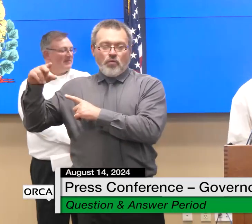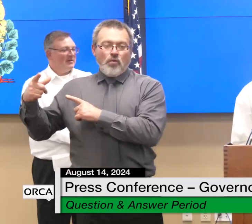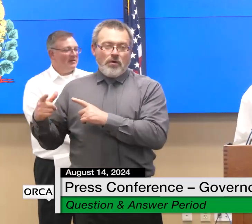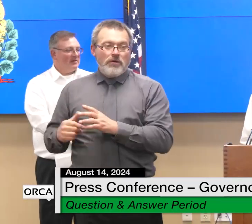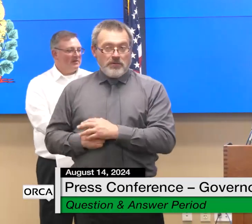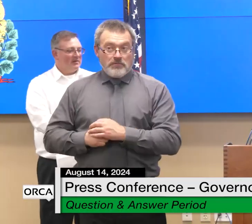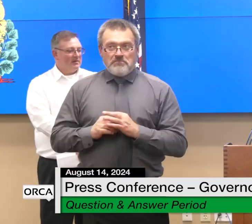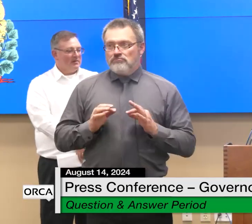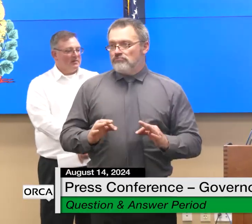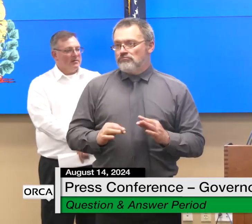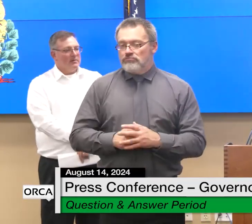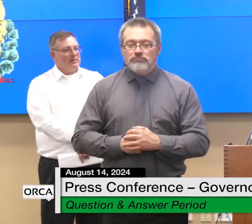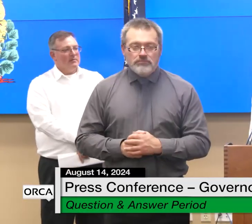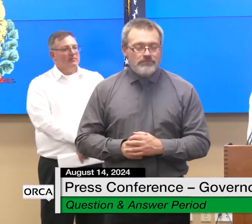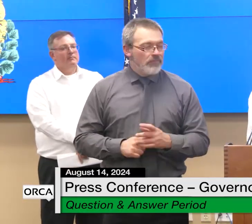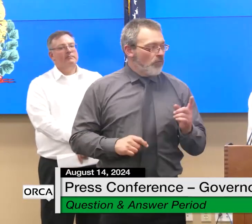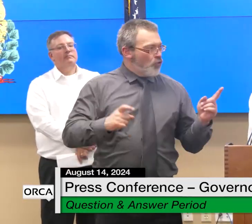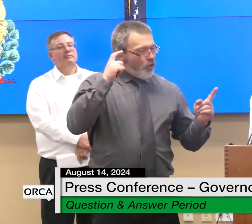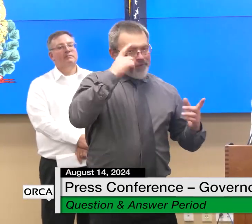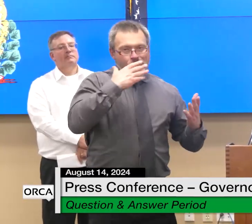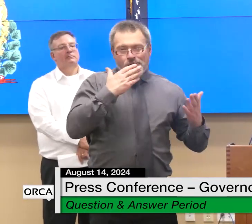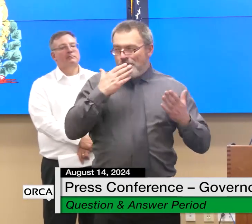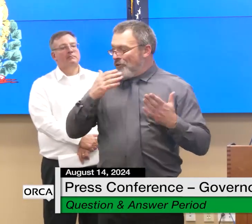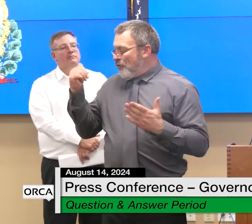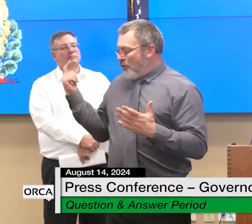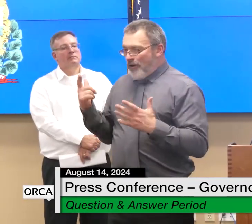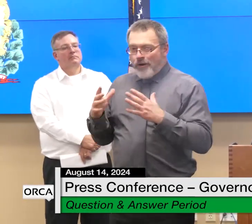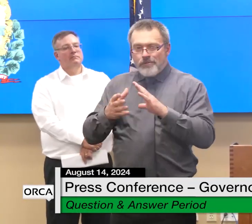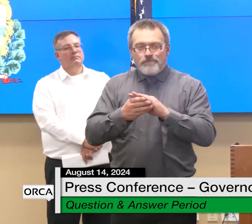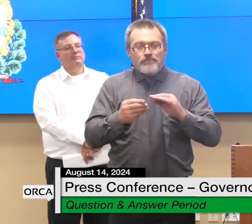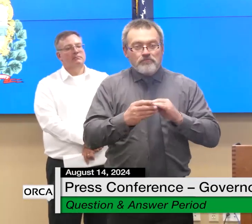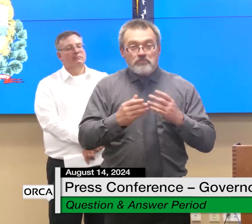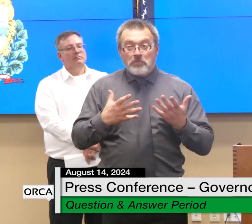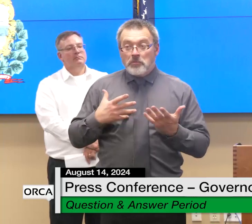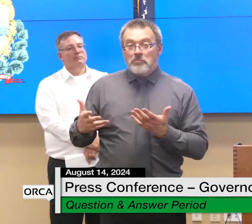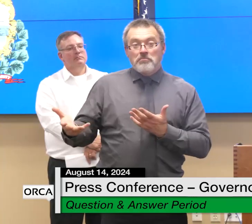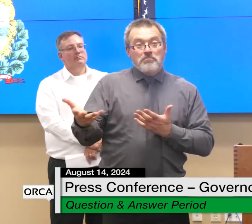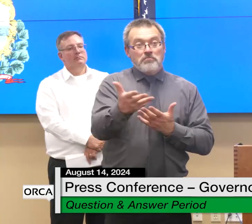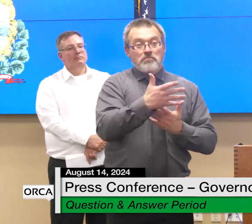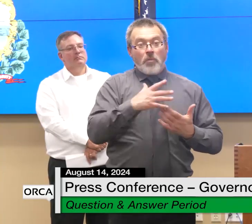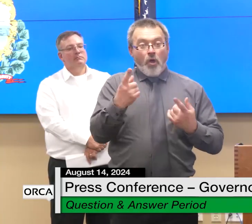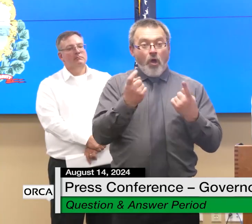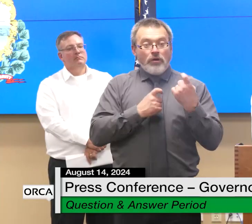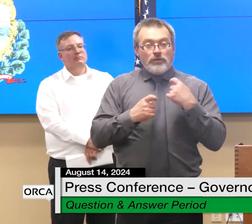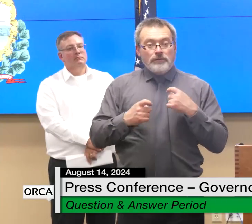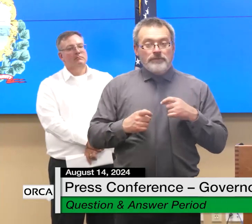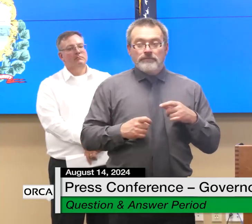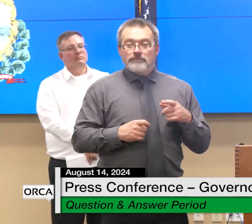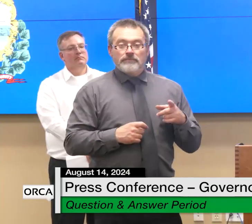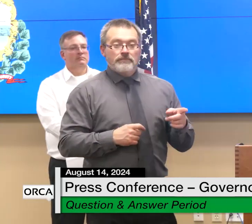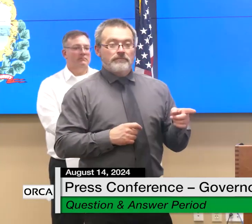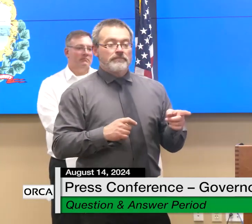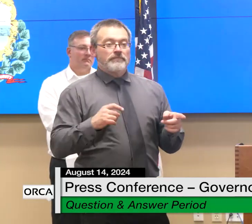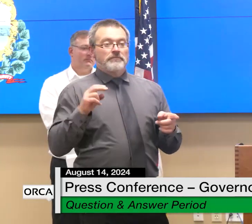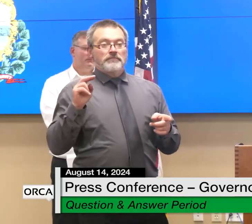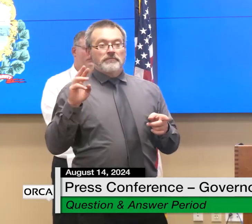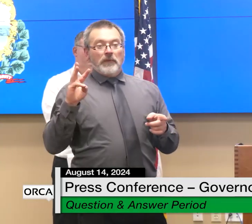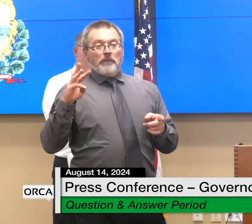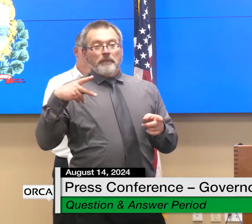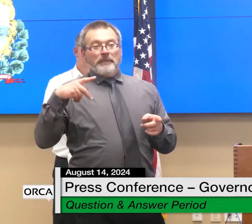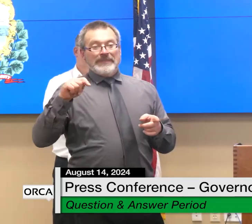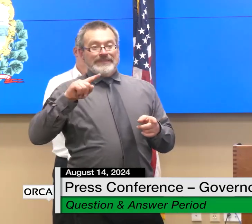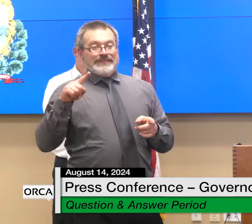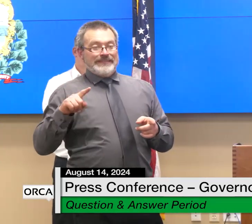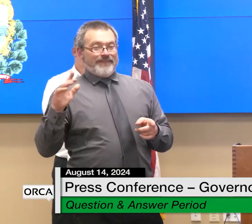Thank you, Holly. We'll open up to questions at this time. You may have no idea, but with the declaration not being approved yet, is